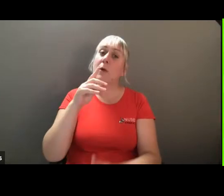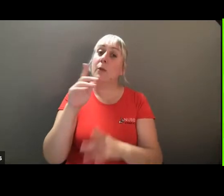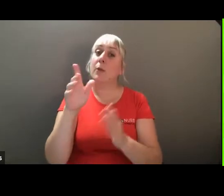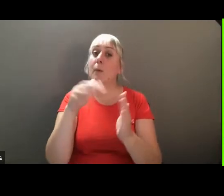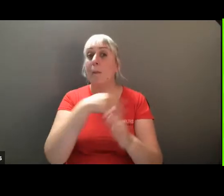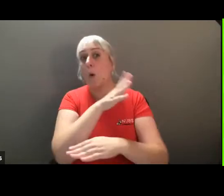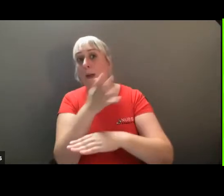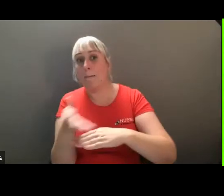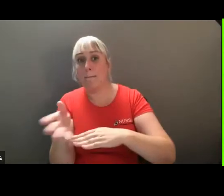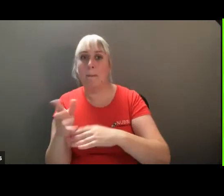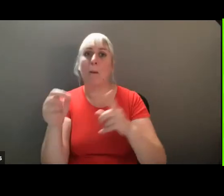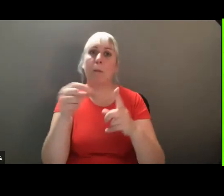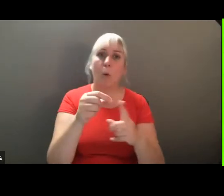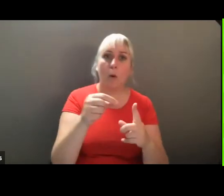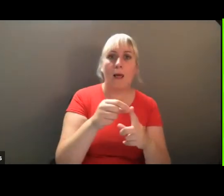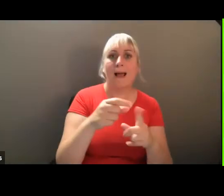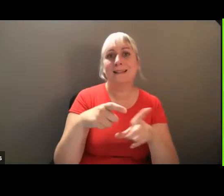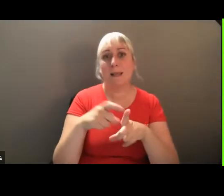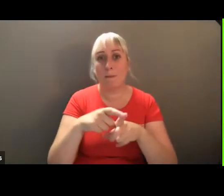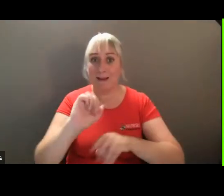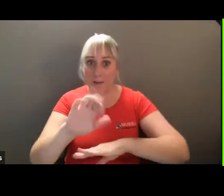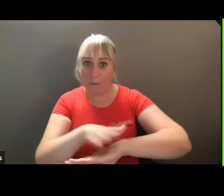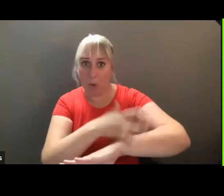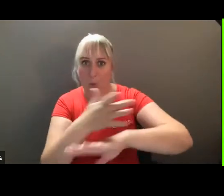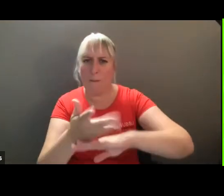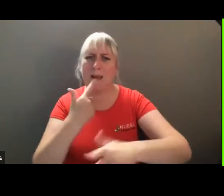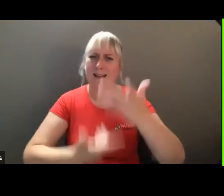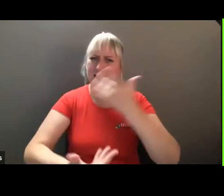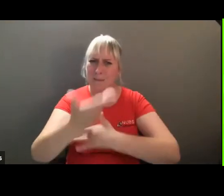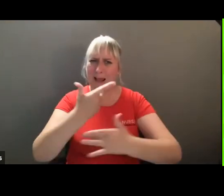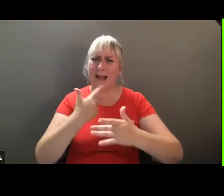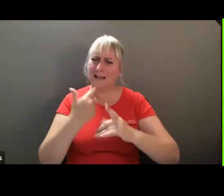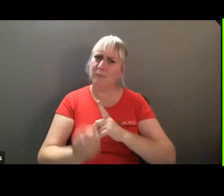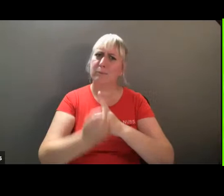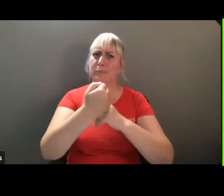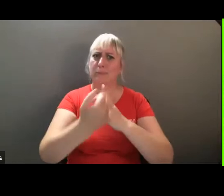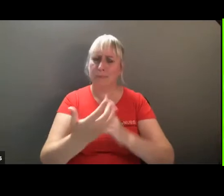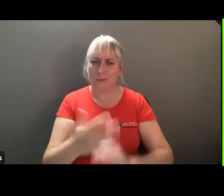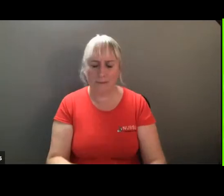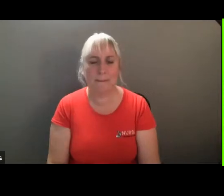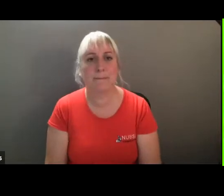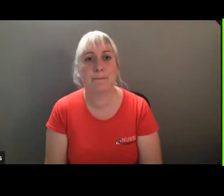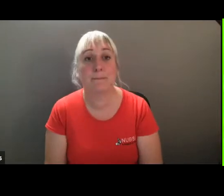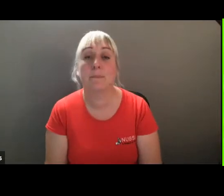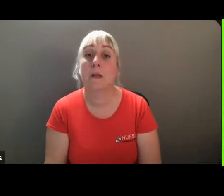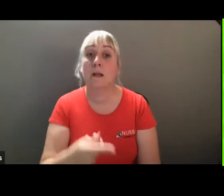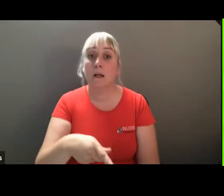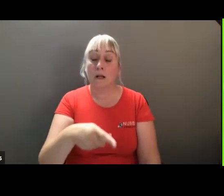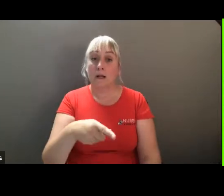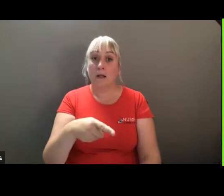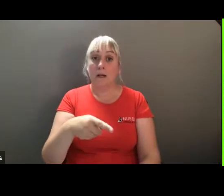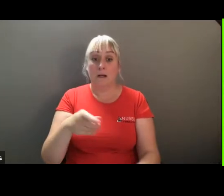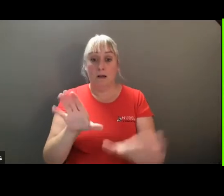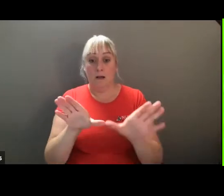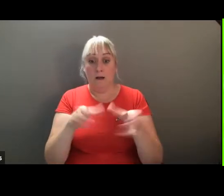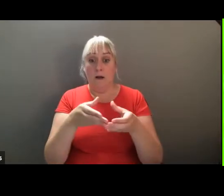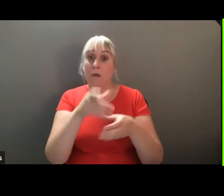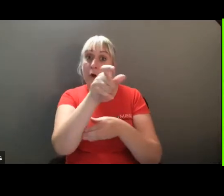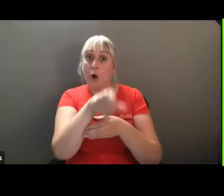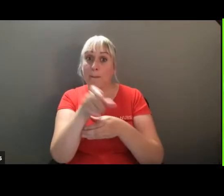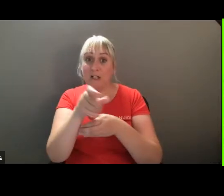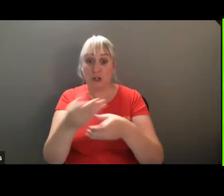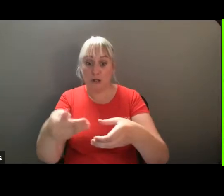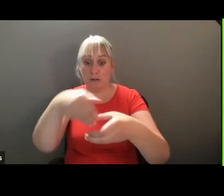spoke up and designed our own solutions. The commissioners on the project come from a range of user-led and